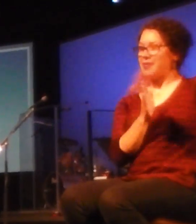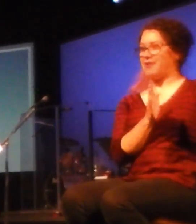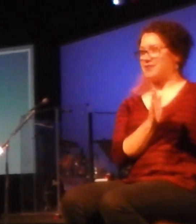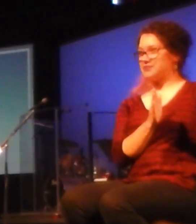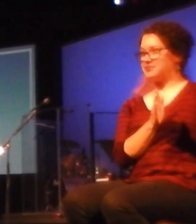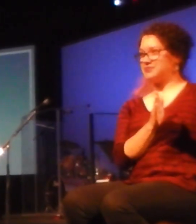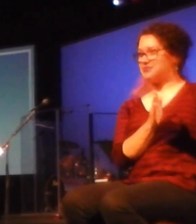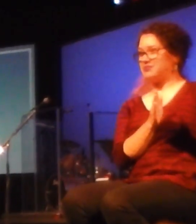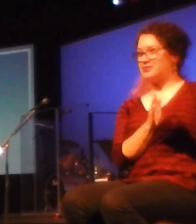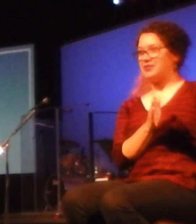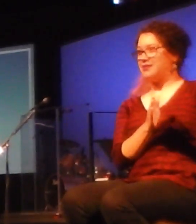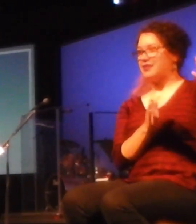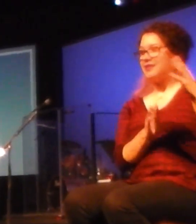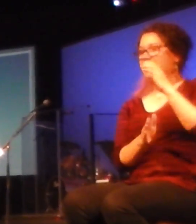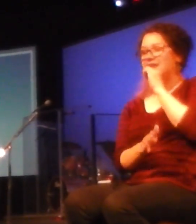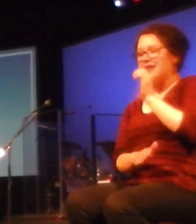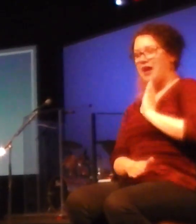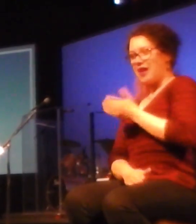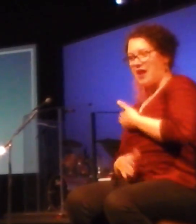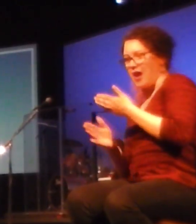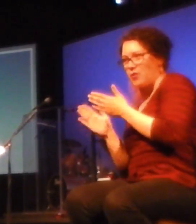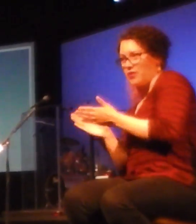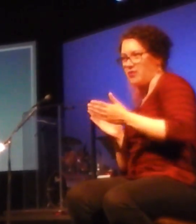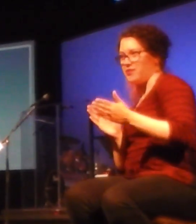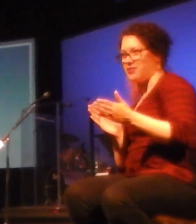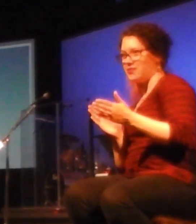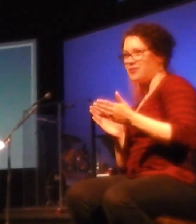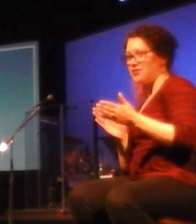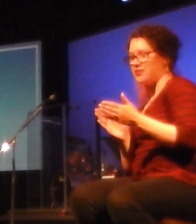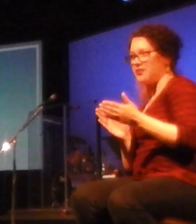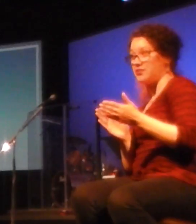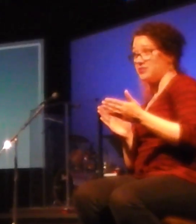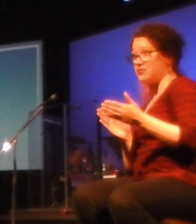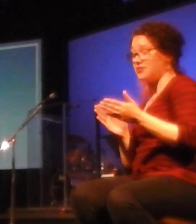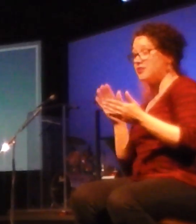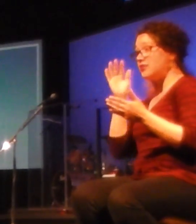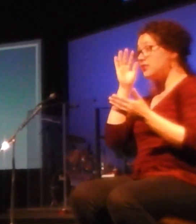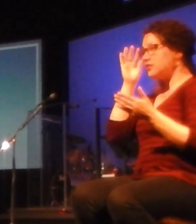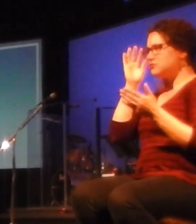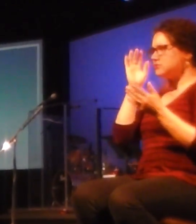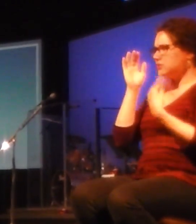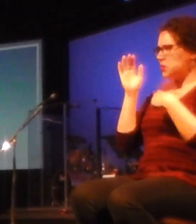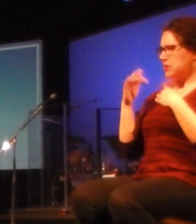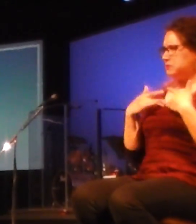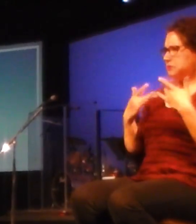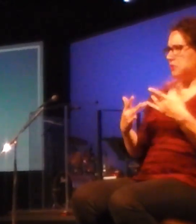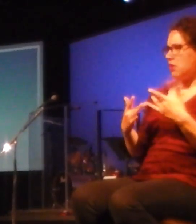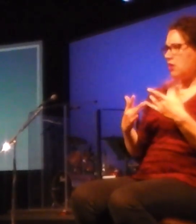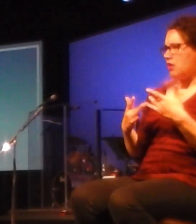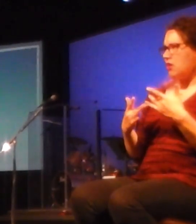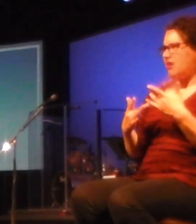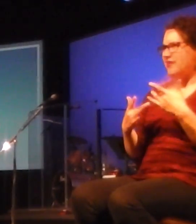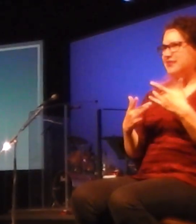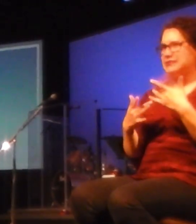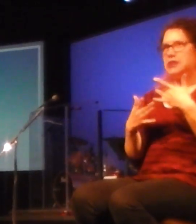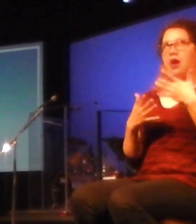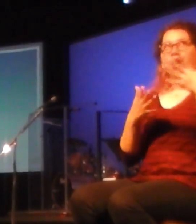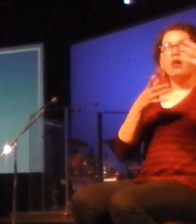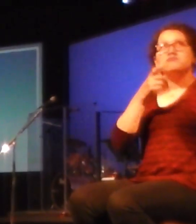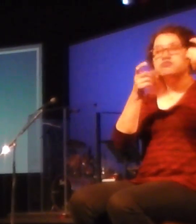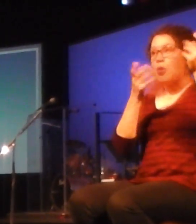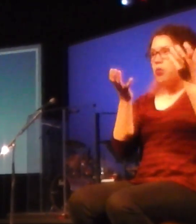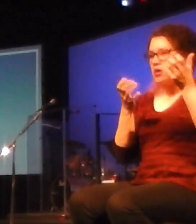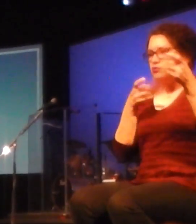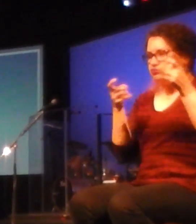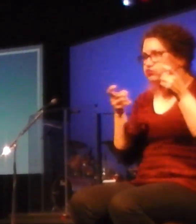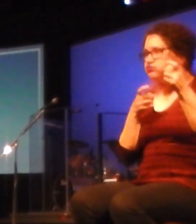plans, not our plans. And isn't it true that we tend to want to control things that happen